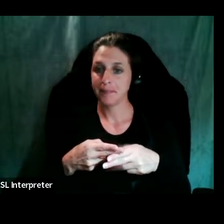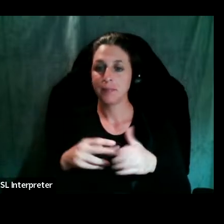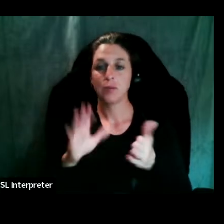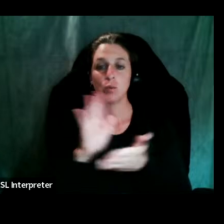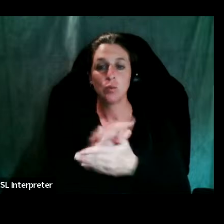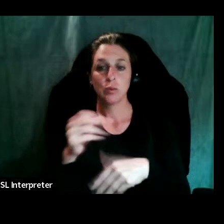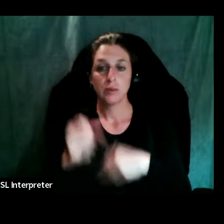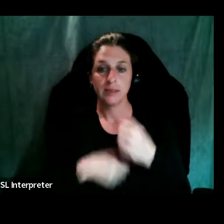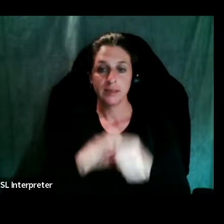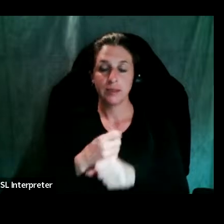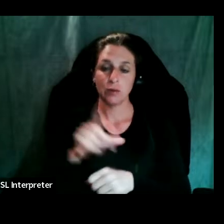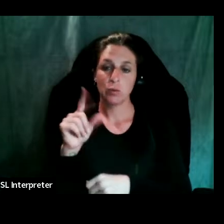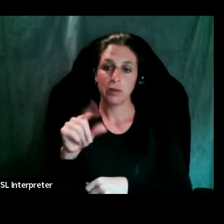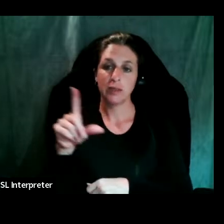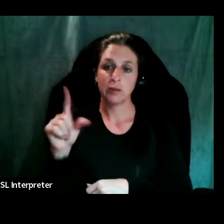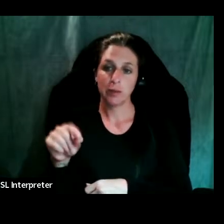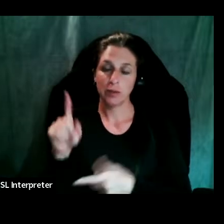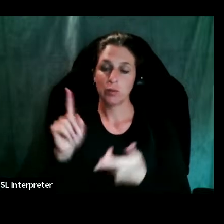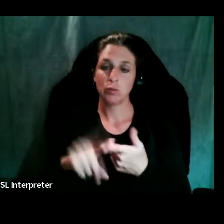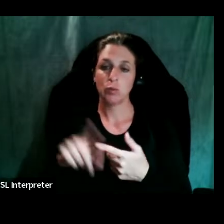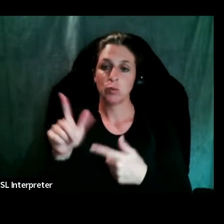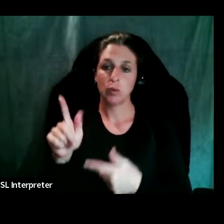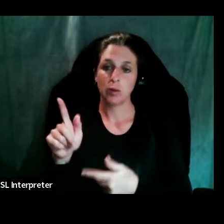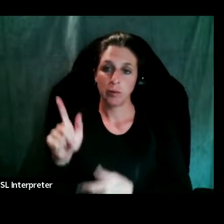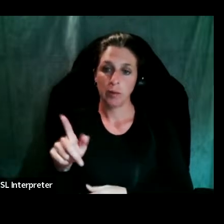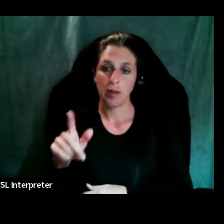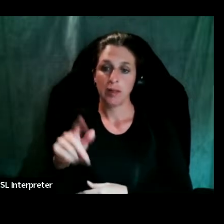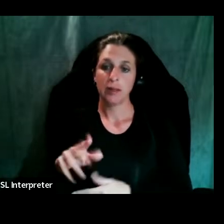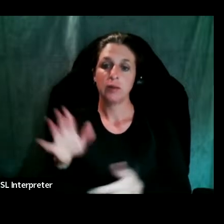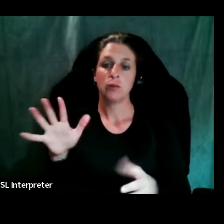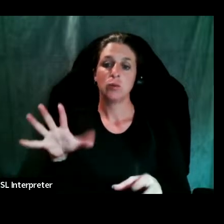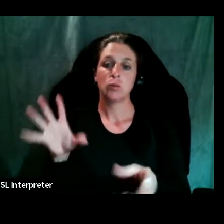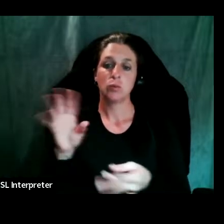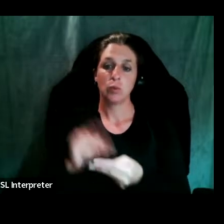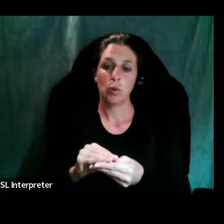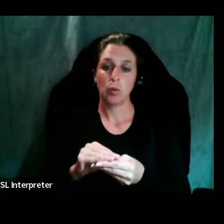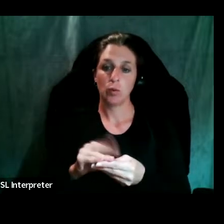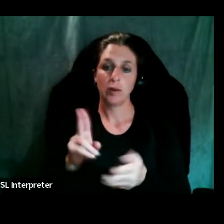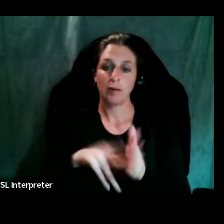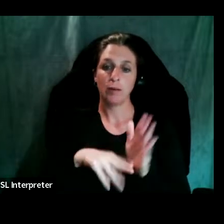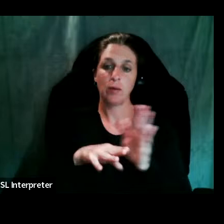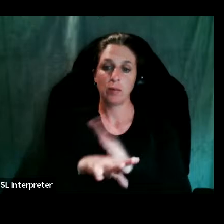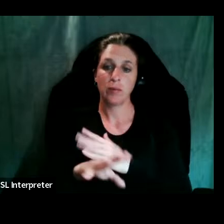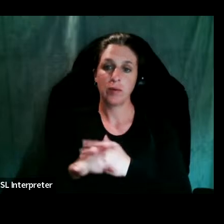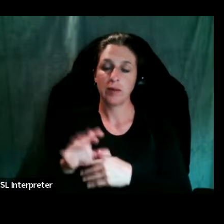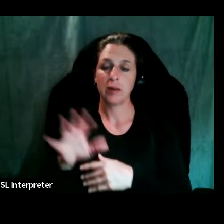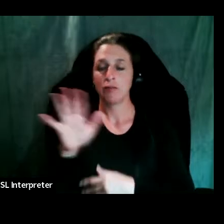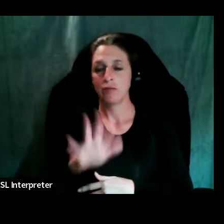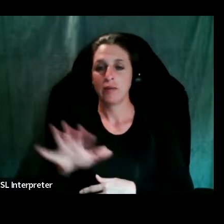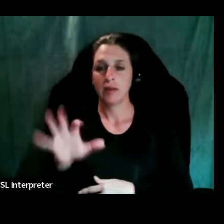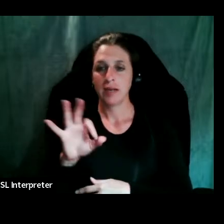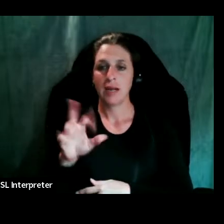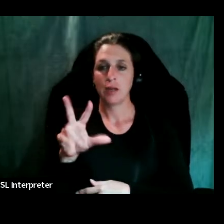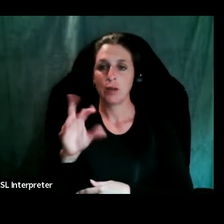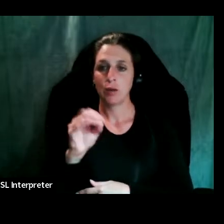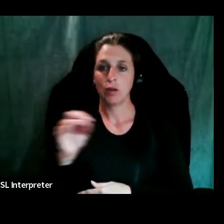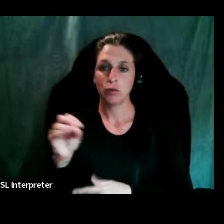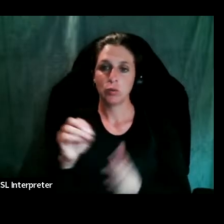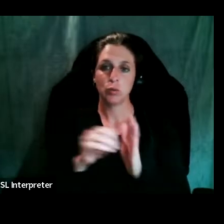year 2020 to 2021, our total enrollment on the chart here, 9328, roughly 9,300